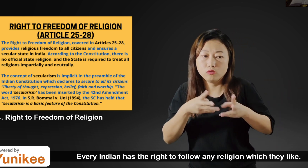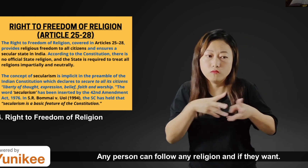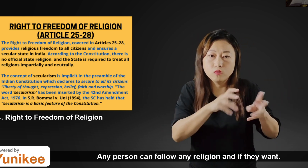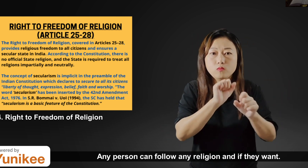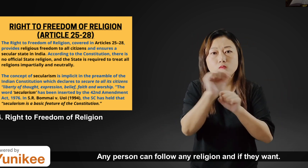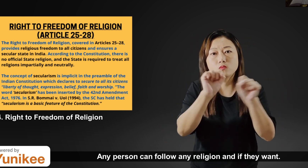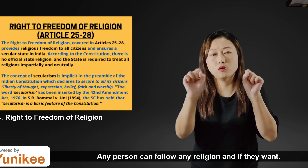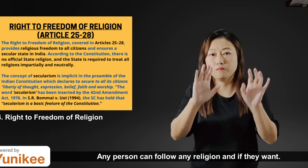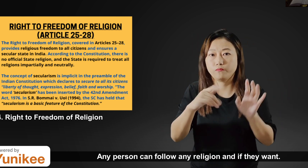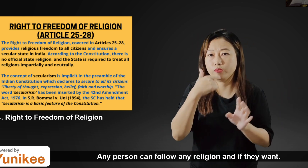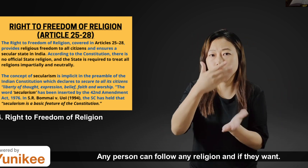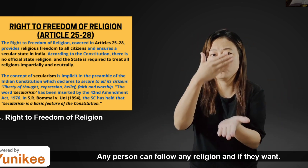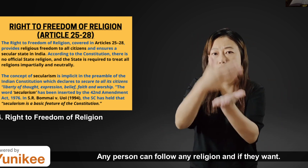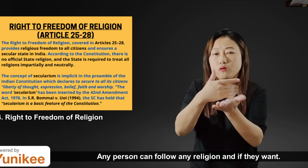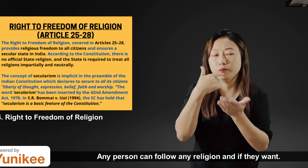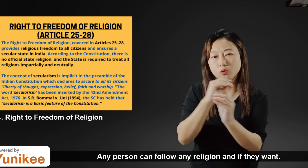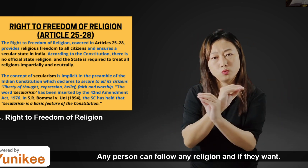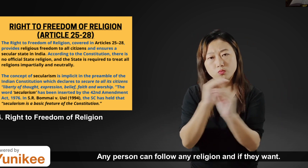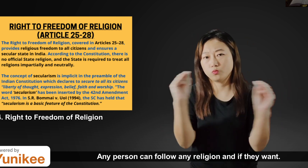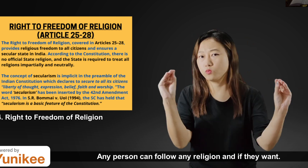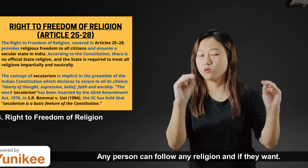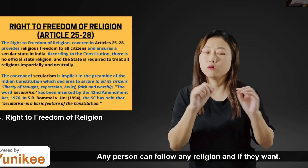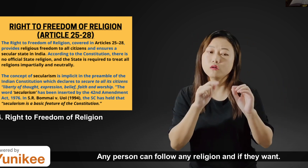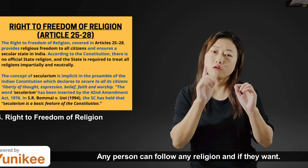any person can follow any religion and if they want